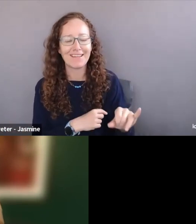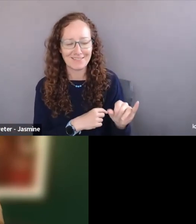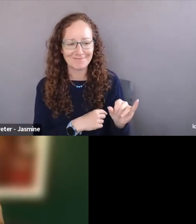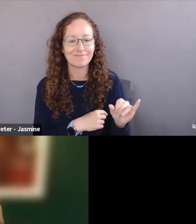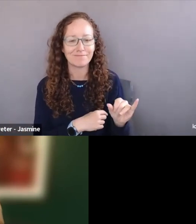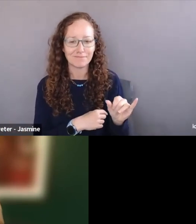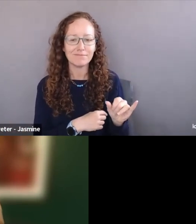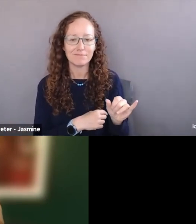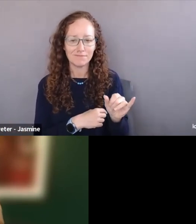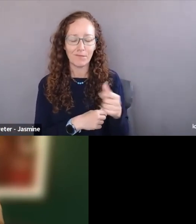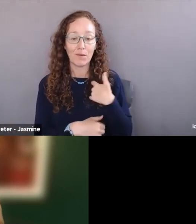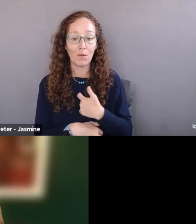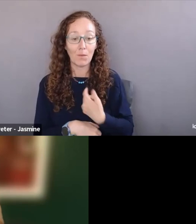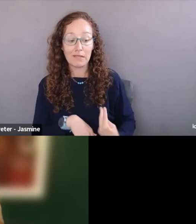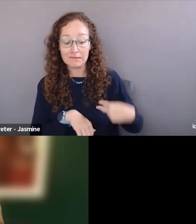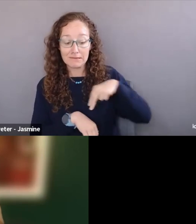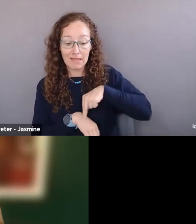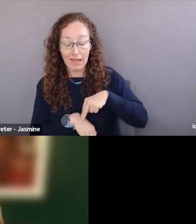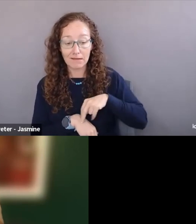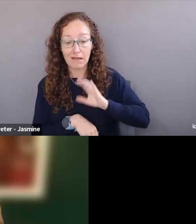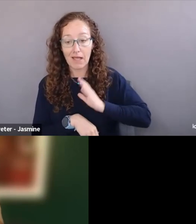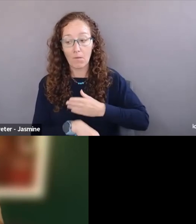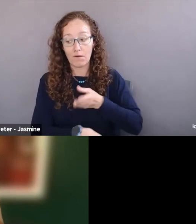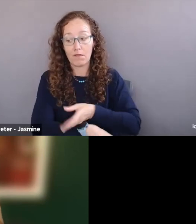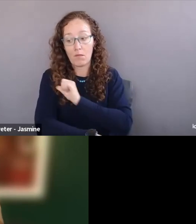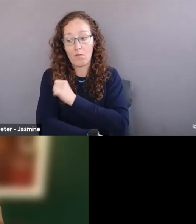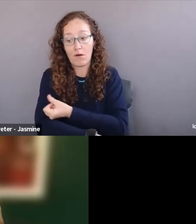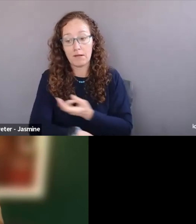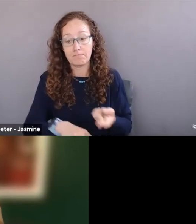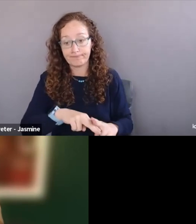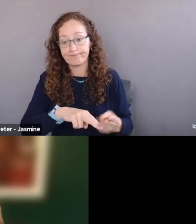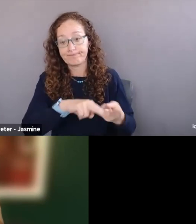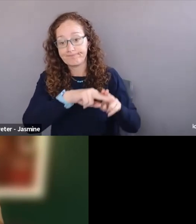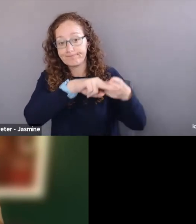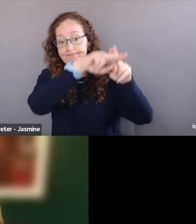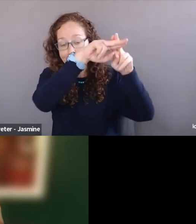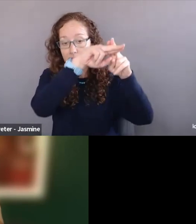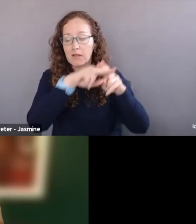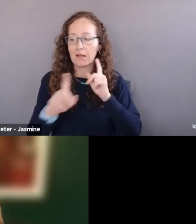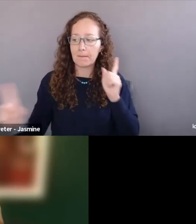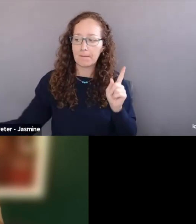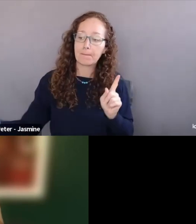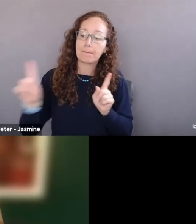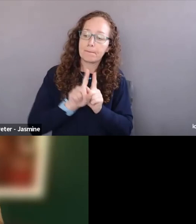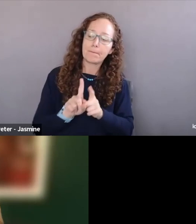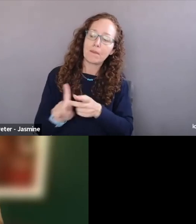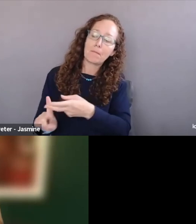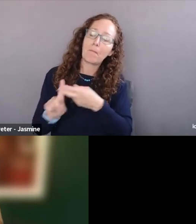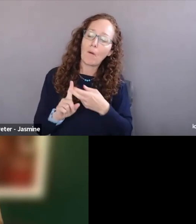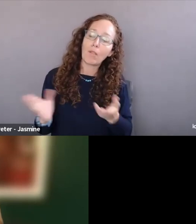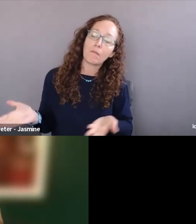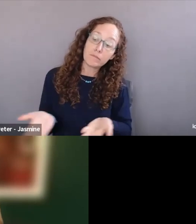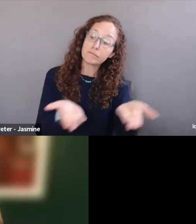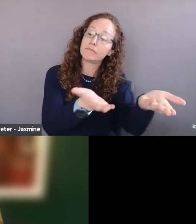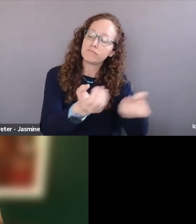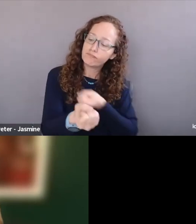authority that we stand and that we, as you said, mentor others and pull them forward. Laura, I'm going to ask one final question,